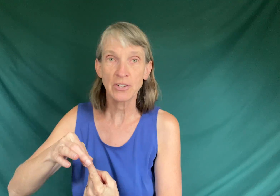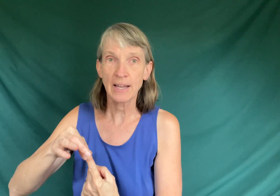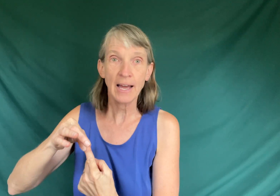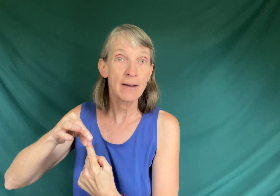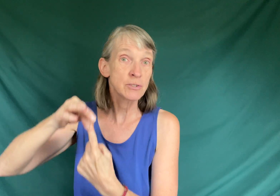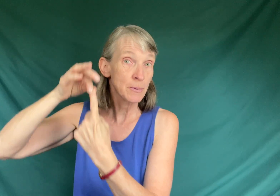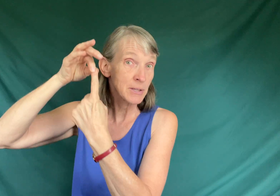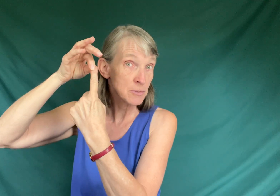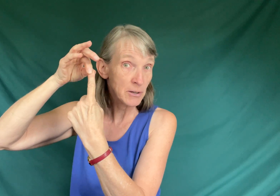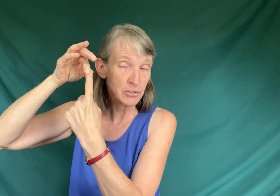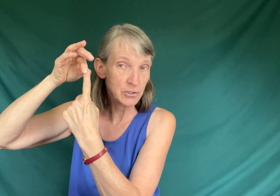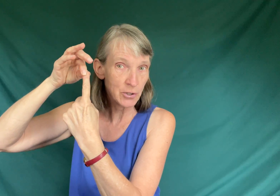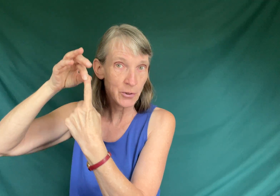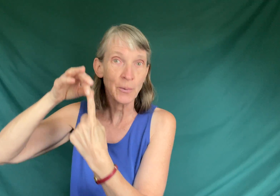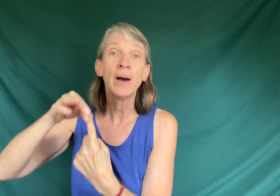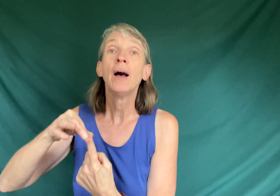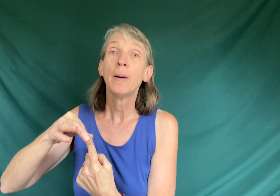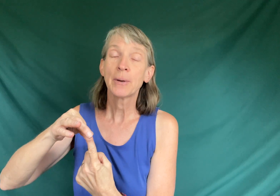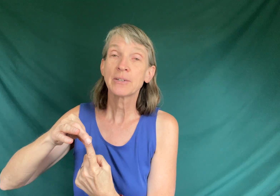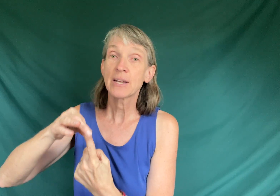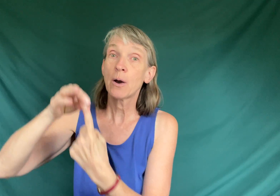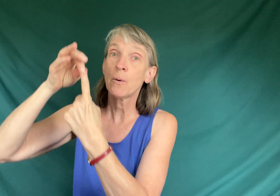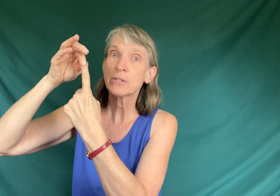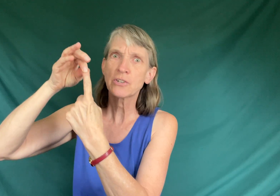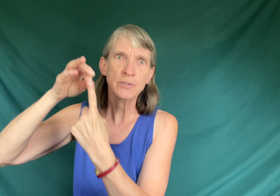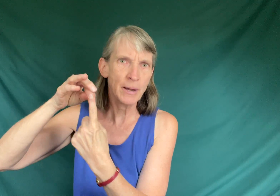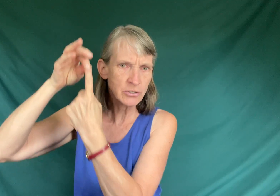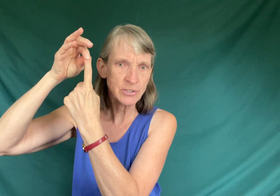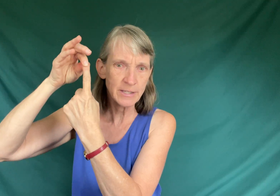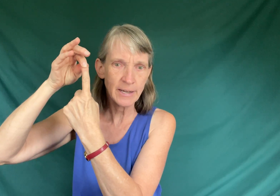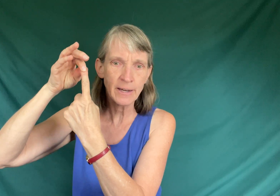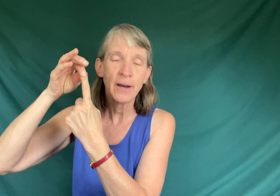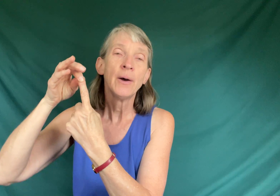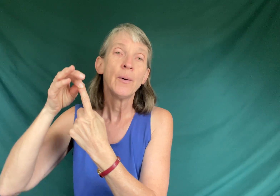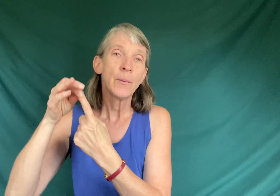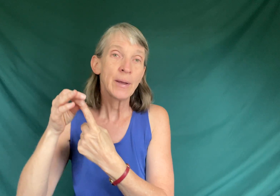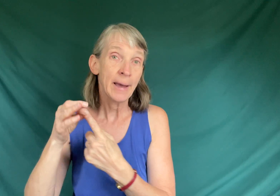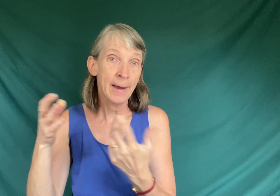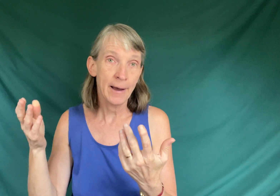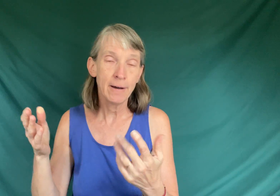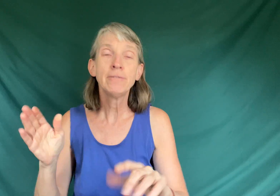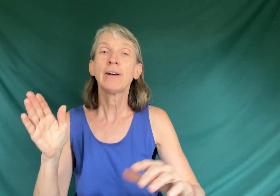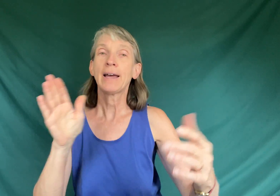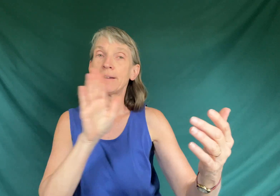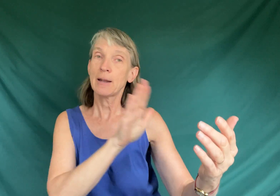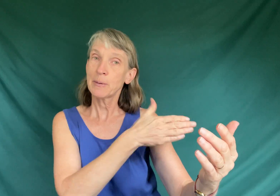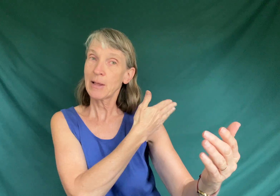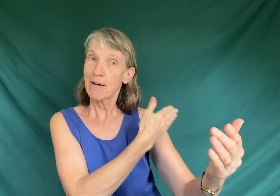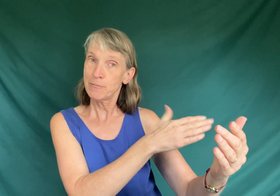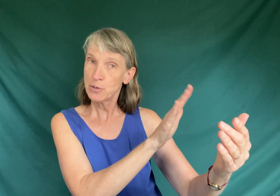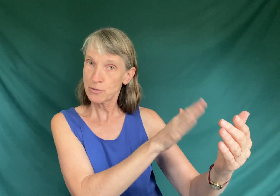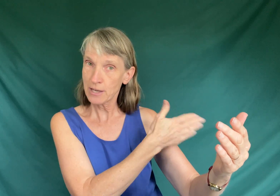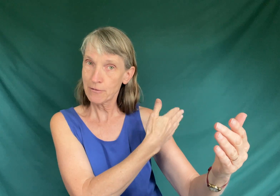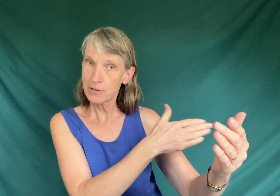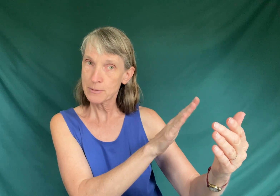like I have something special to show you. But you could say, oh, what's our special today? We have, and a lot of people have music for a